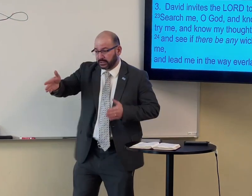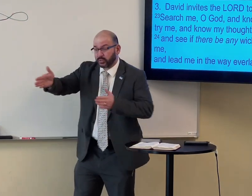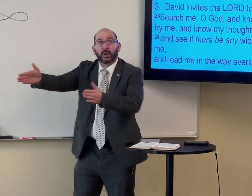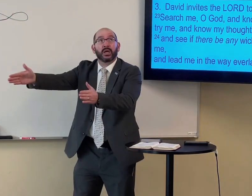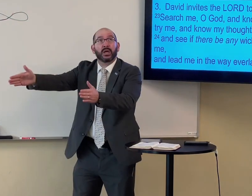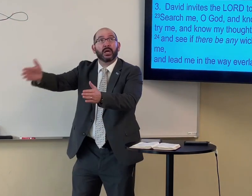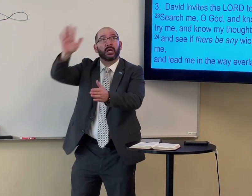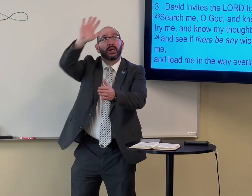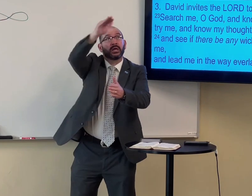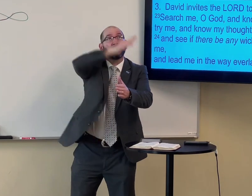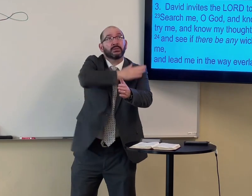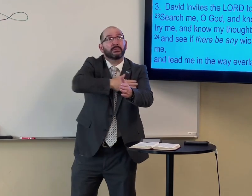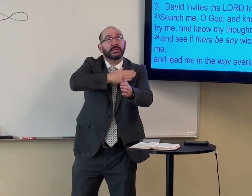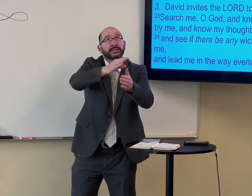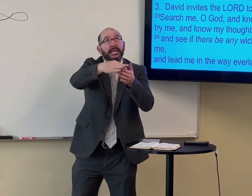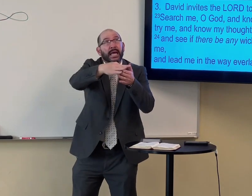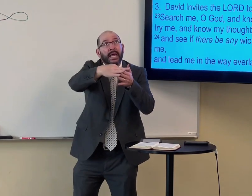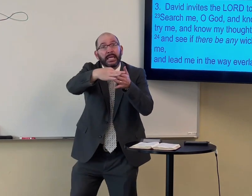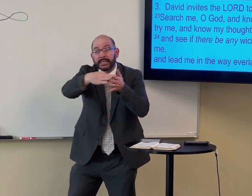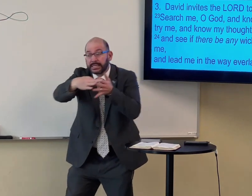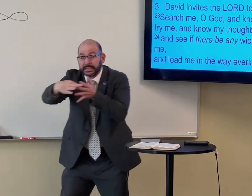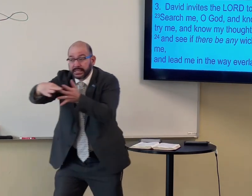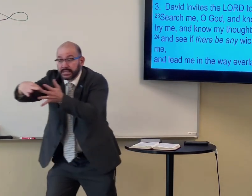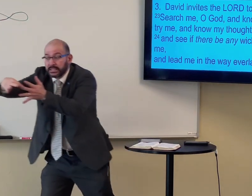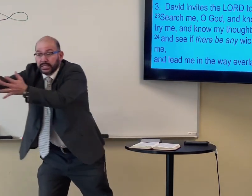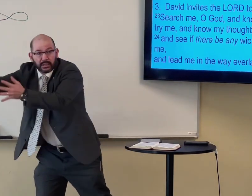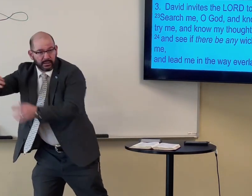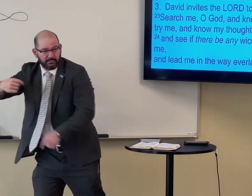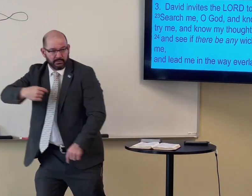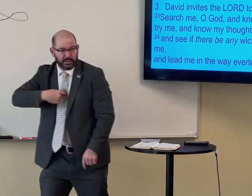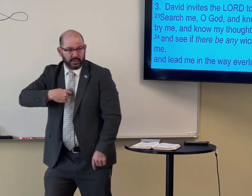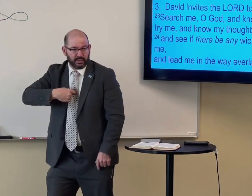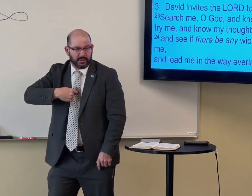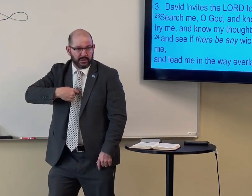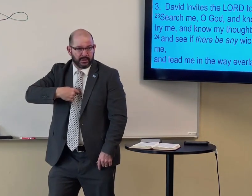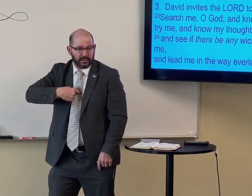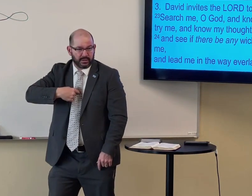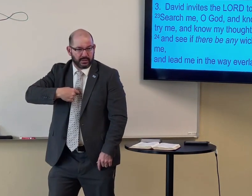this way, the way everlasting, the right way, lead me that way.